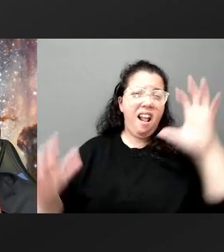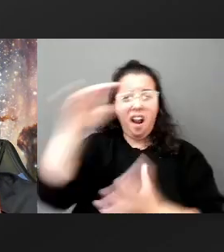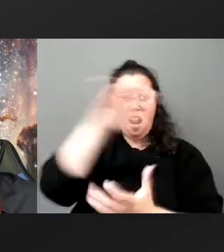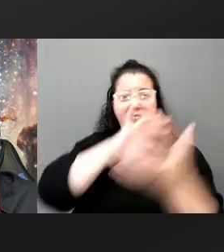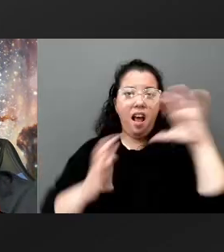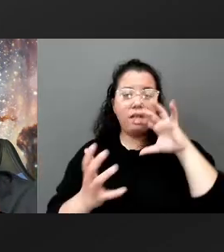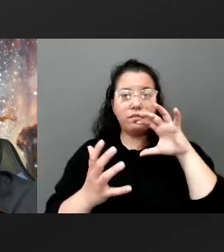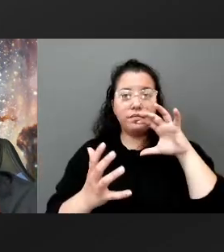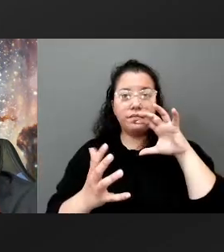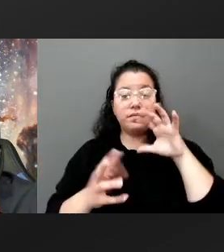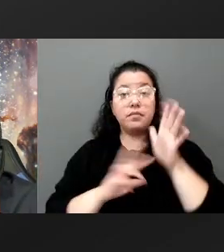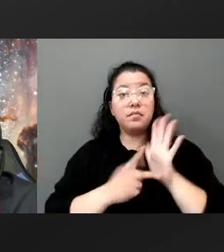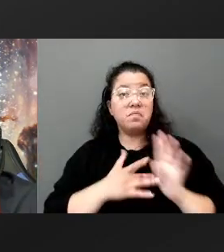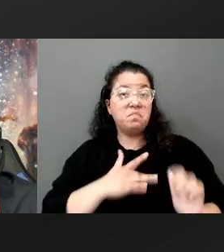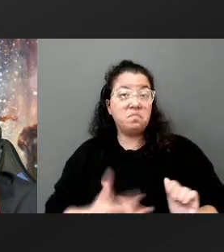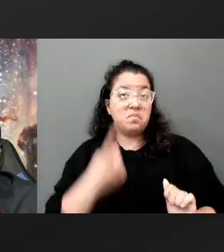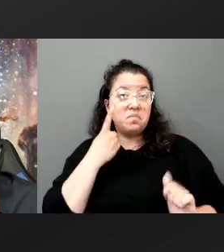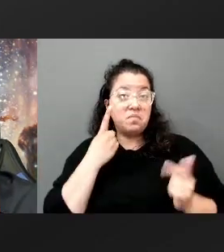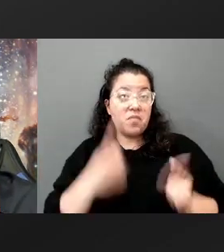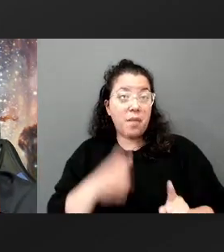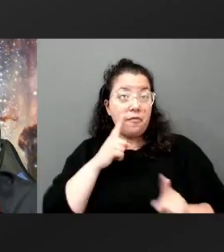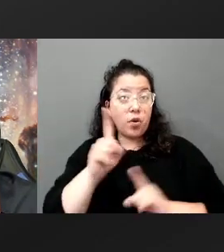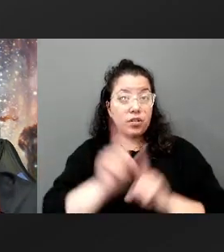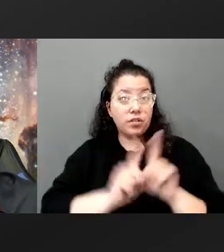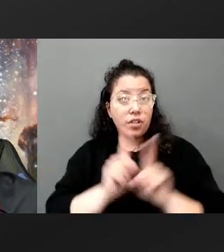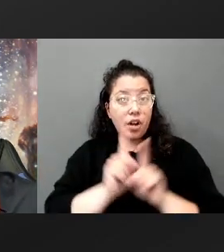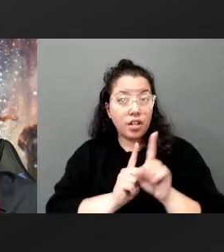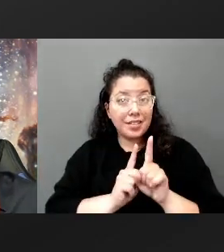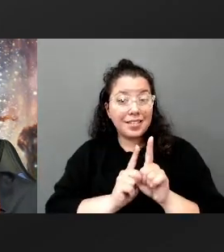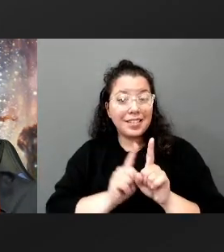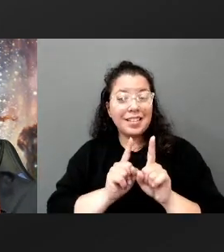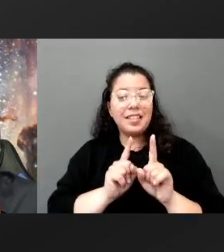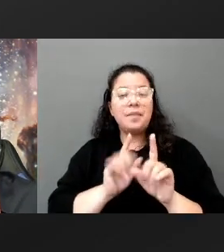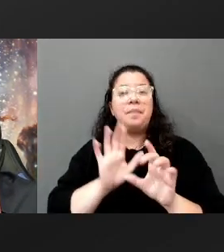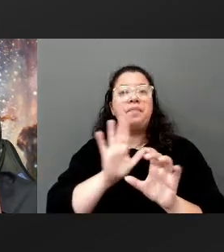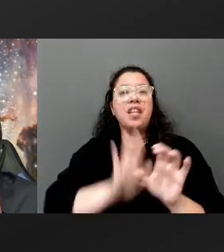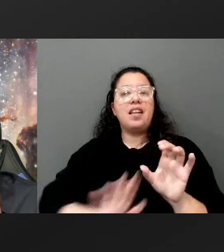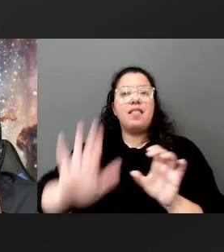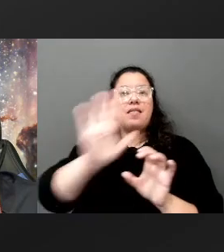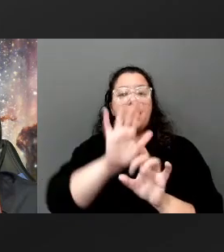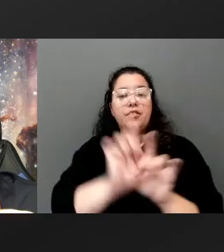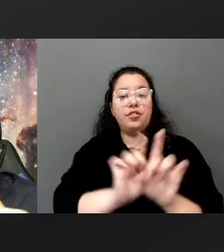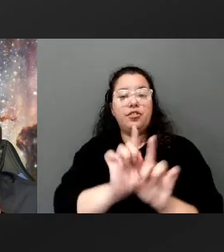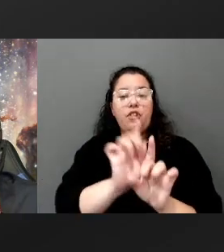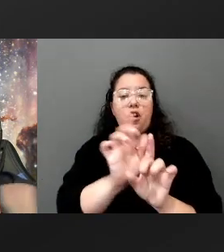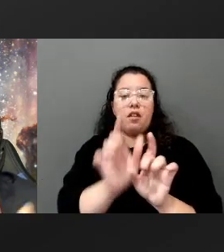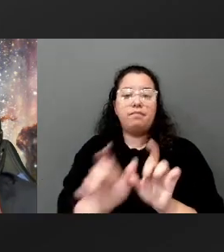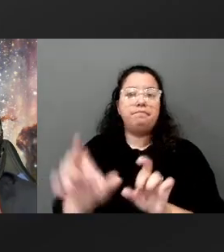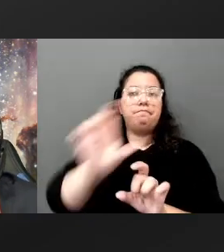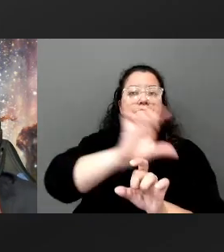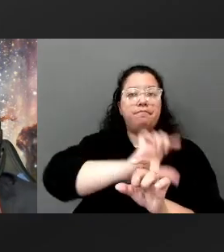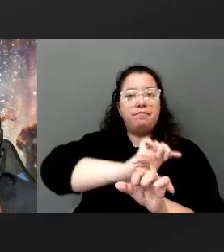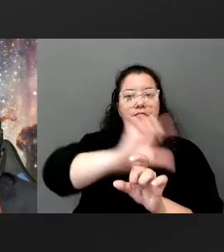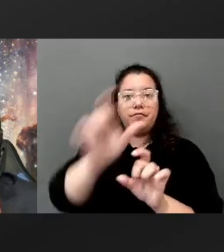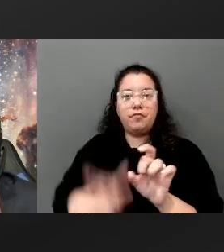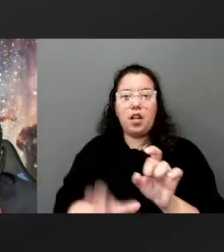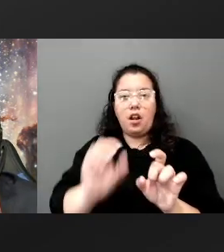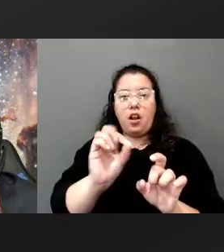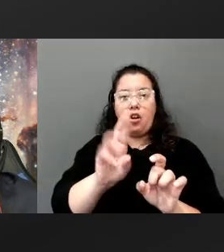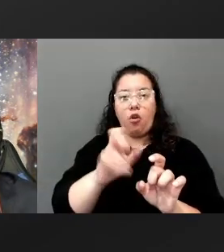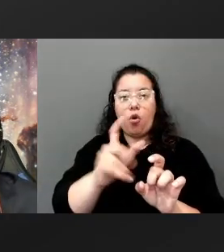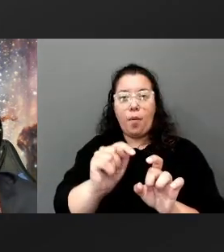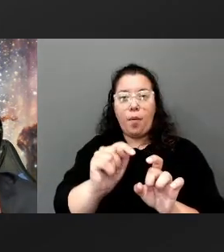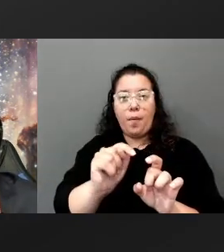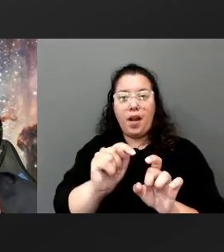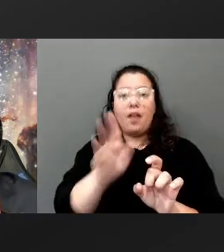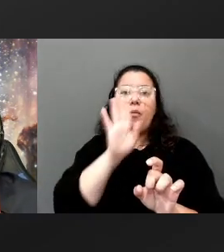tends to scramble up all of those orbits pretty effectively. So if you started with some kind of a disk, a spiral galaxy like